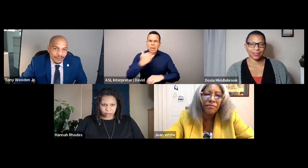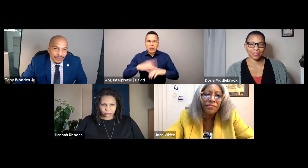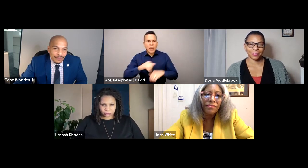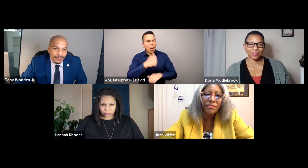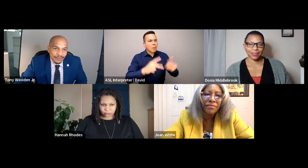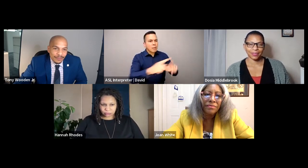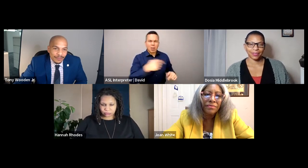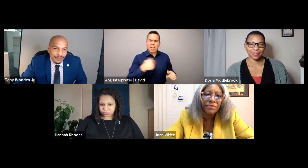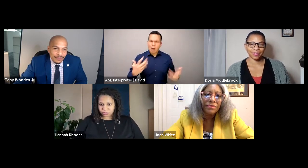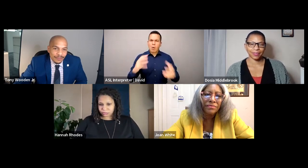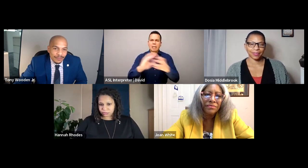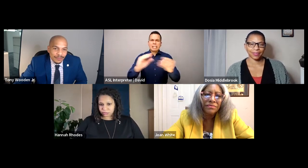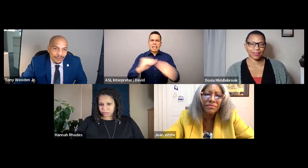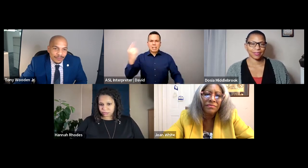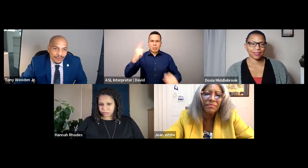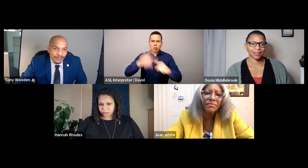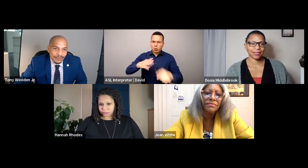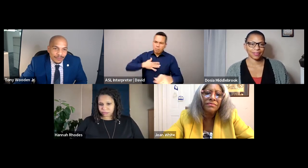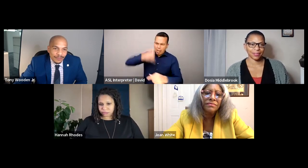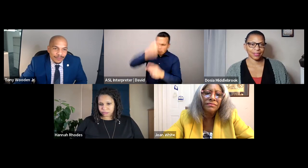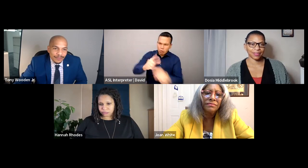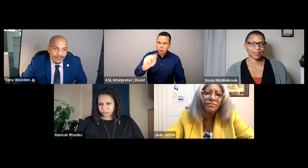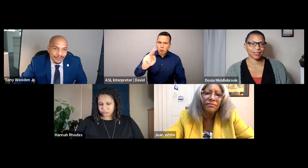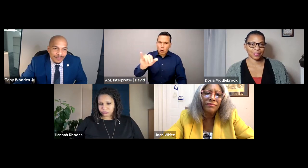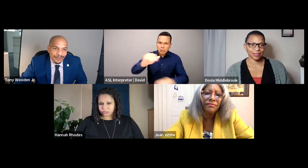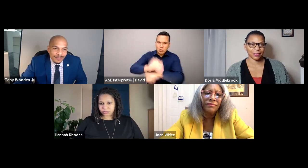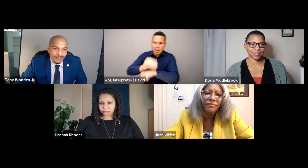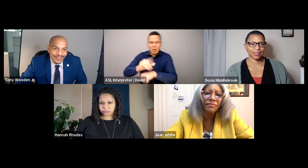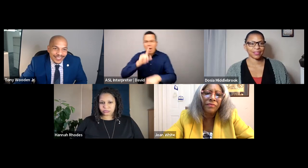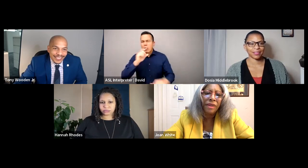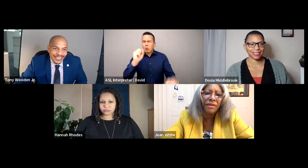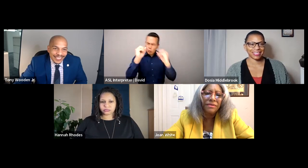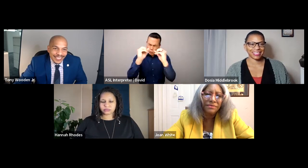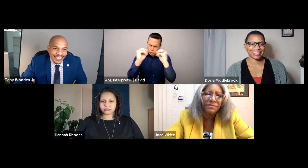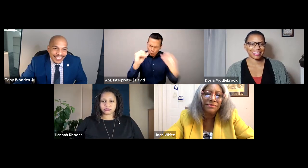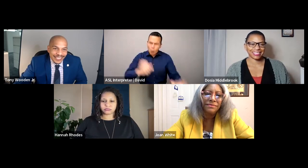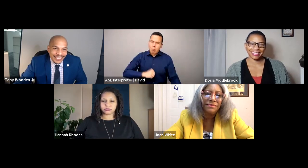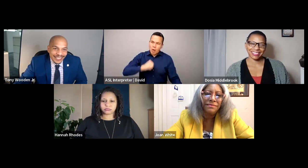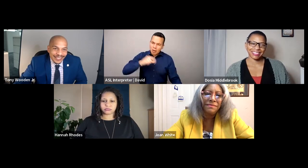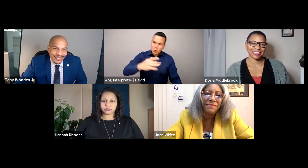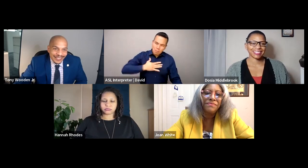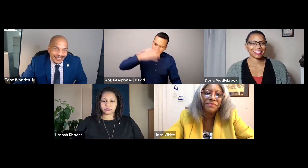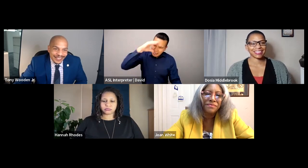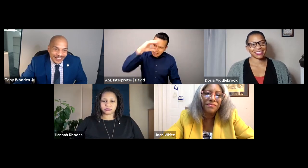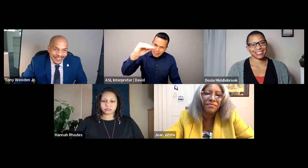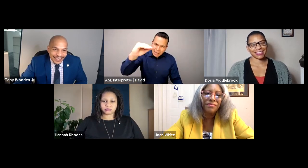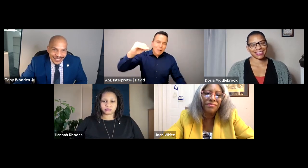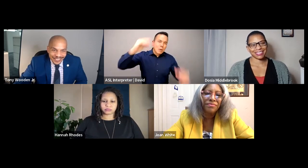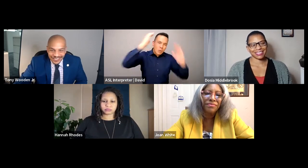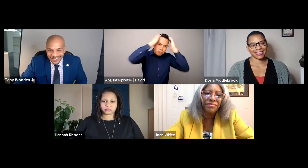want to say something to my brother Tony tonight. I'm so proud of you, my guy. Listen, we went to school together. I